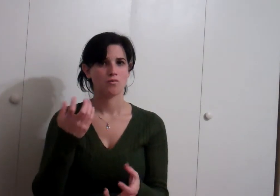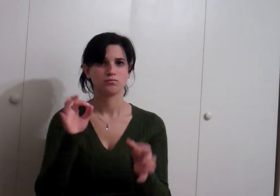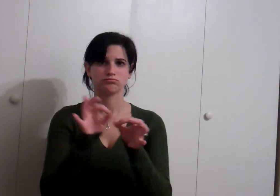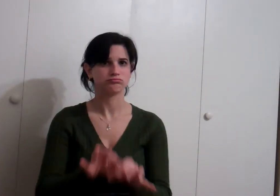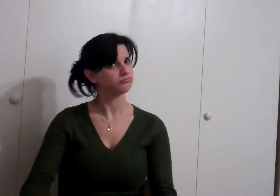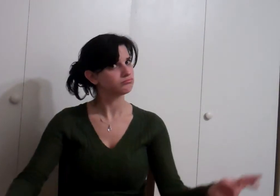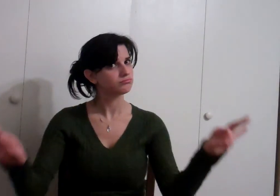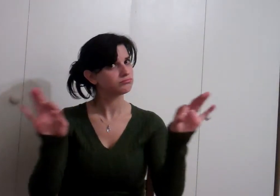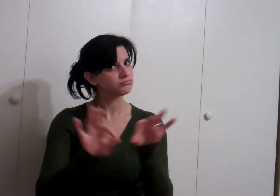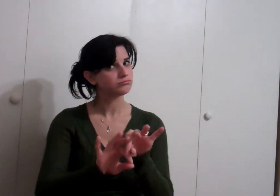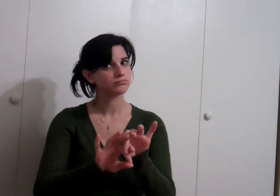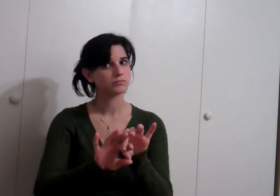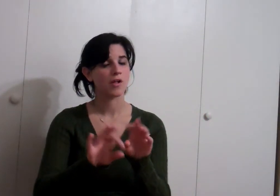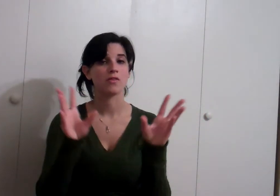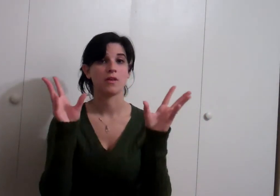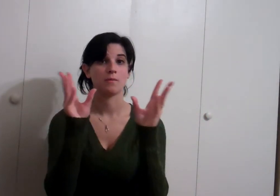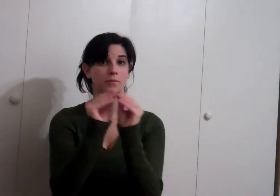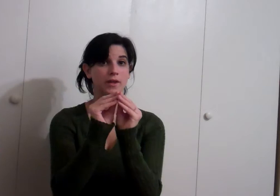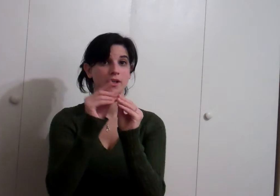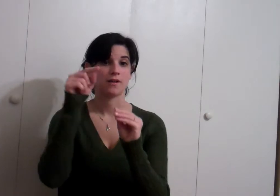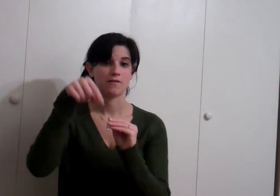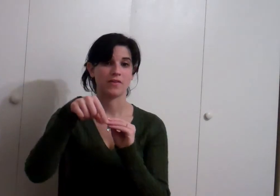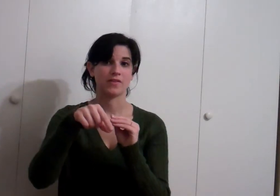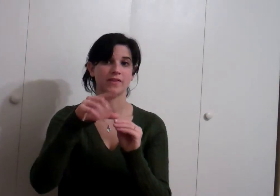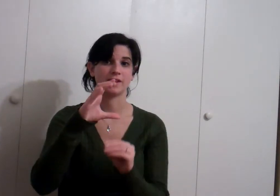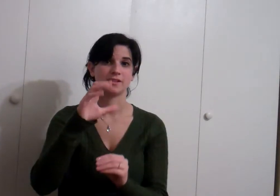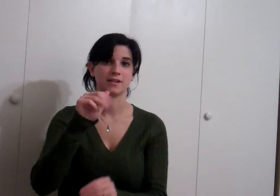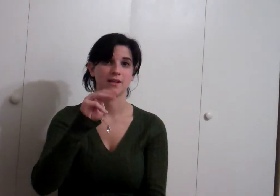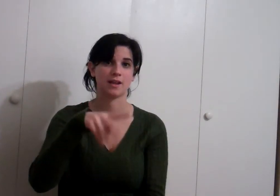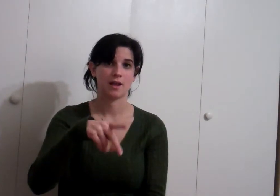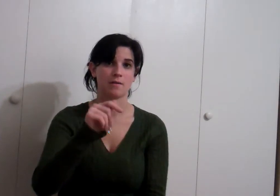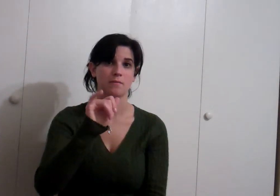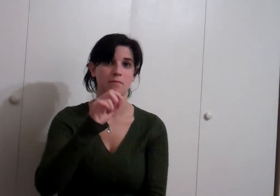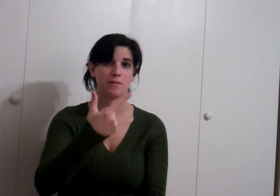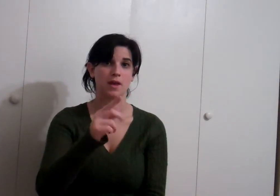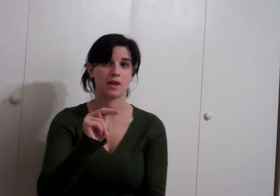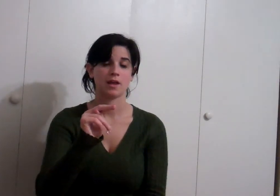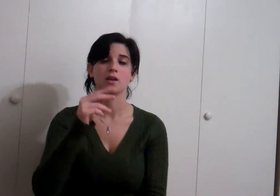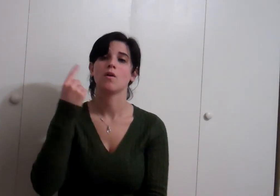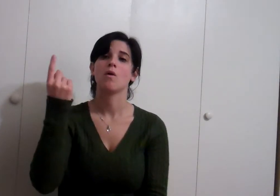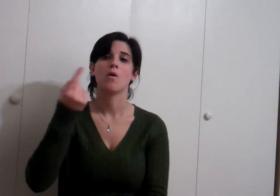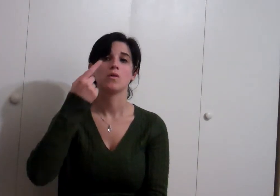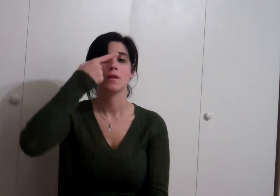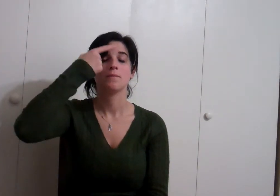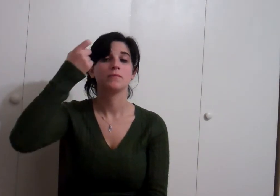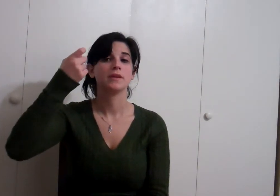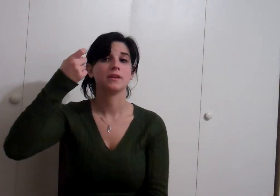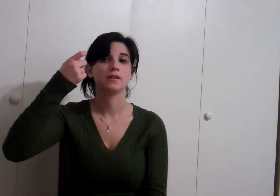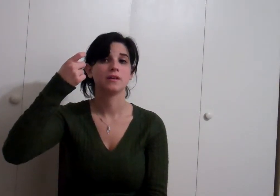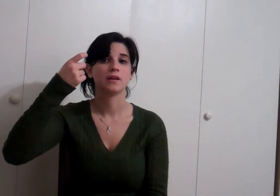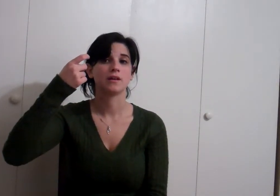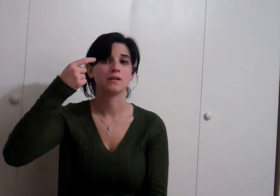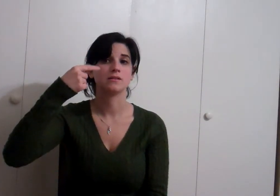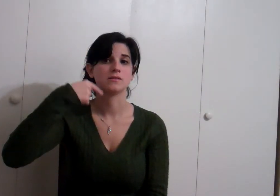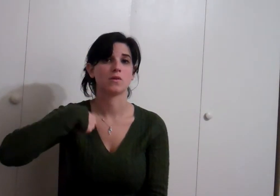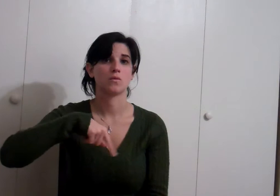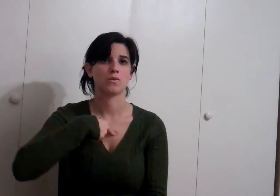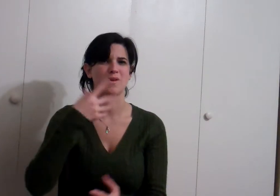is exclusively to combat the culture of hatred in all forms. We are therefore sorry that the use of the image of the Pope and the